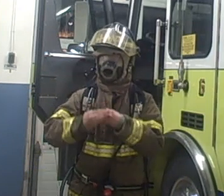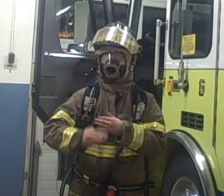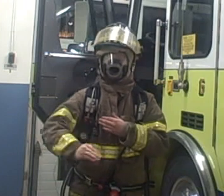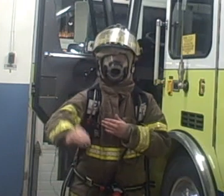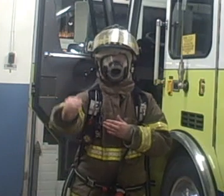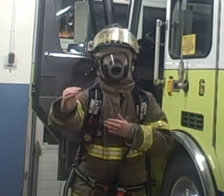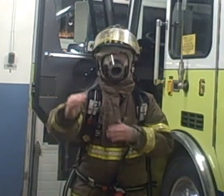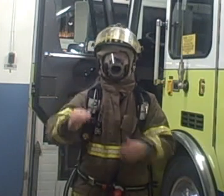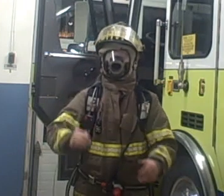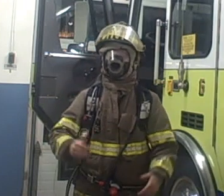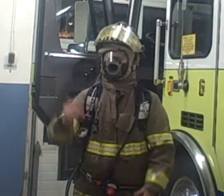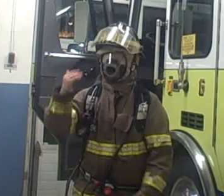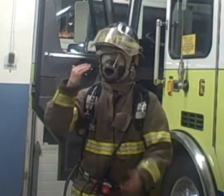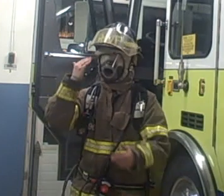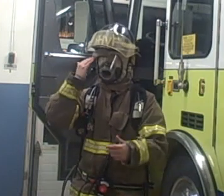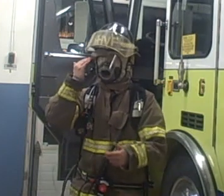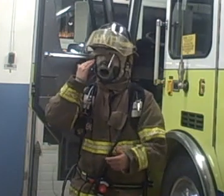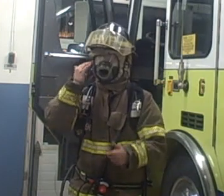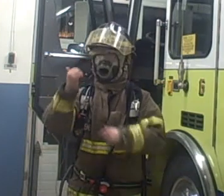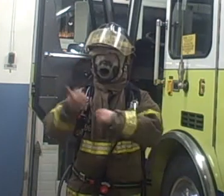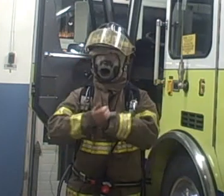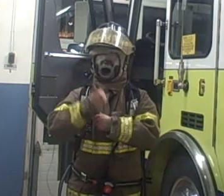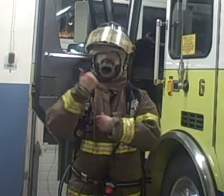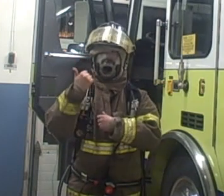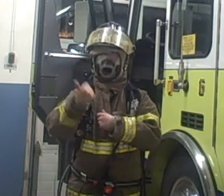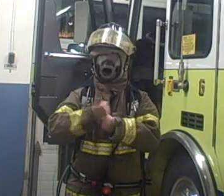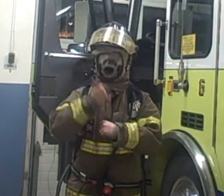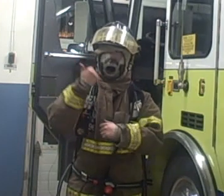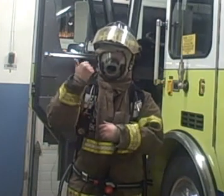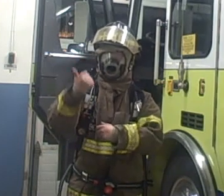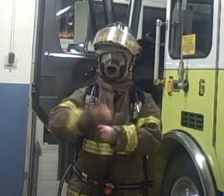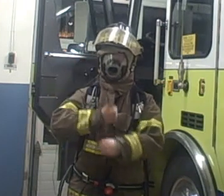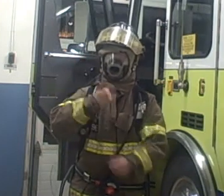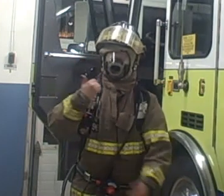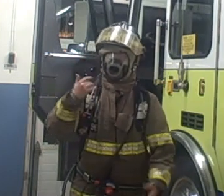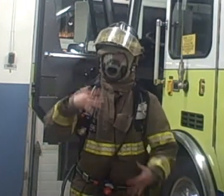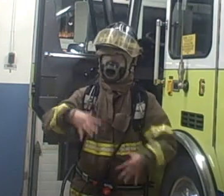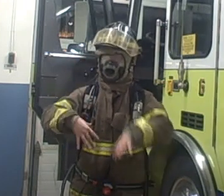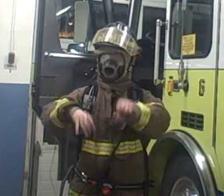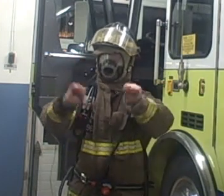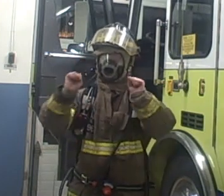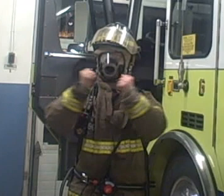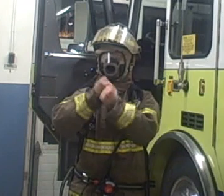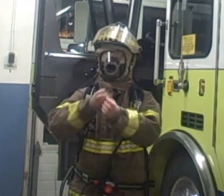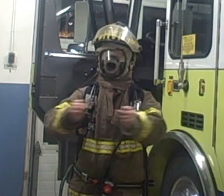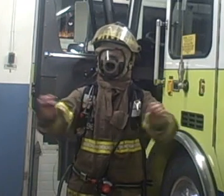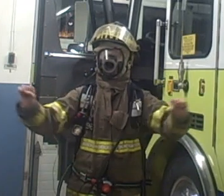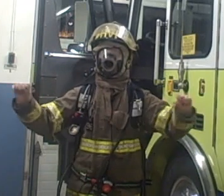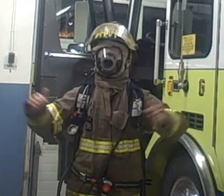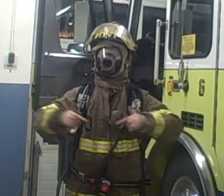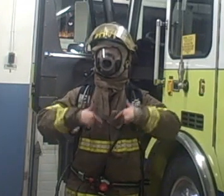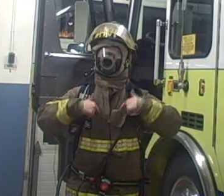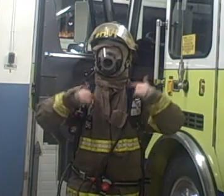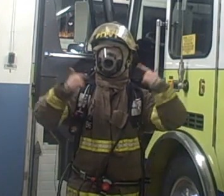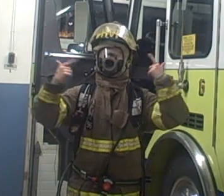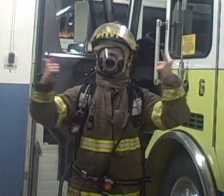whole job through. Well aware of the cost that it takes to save